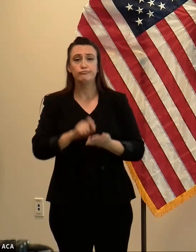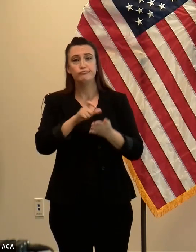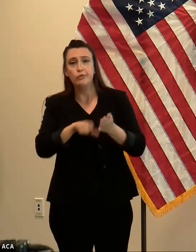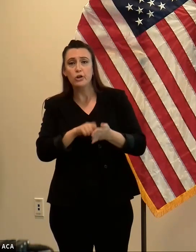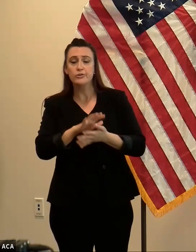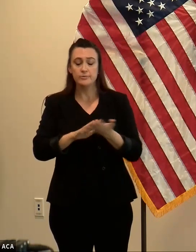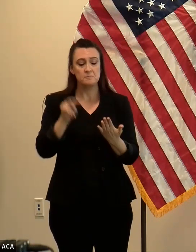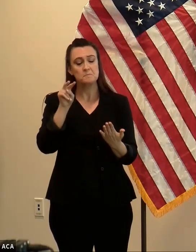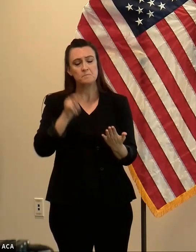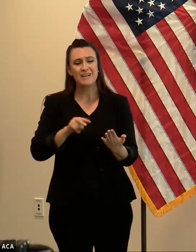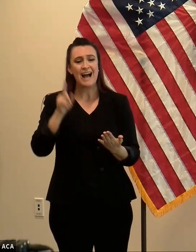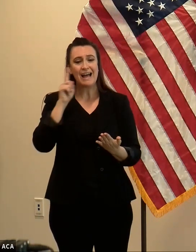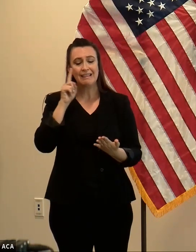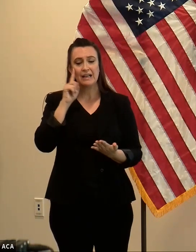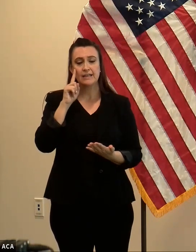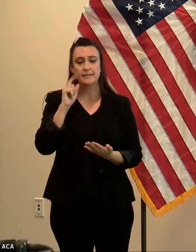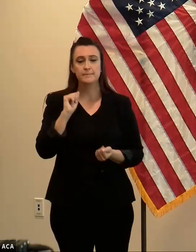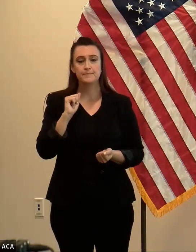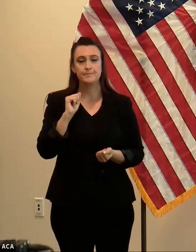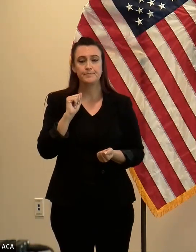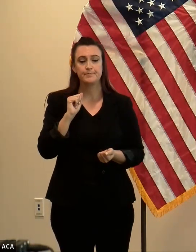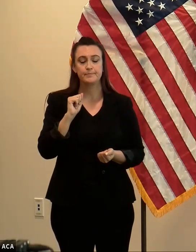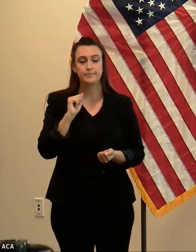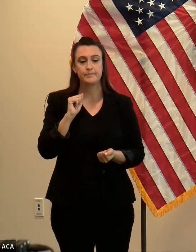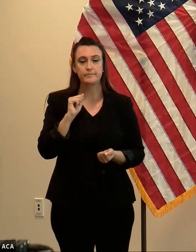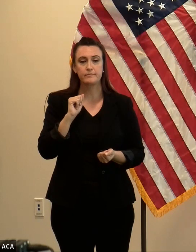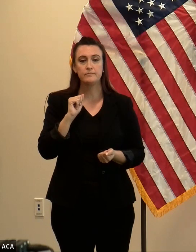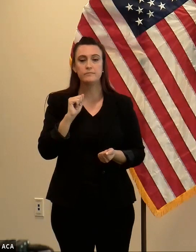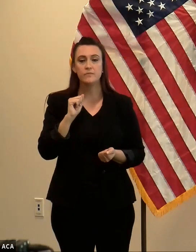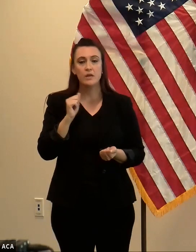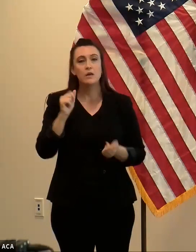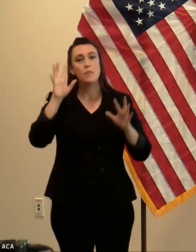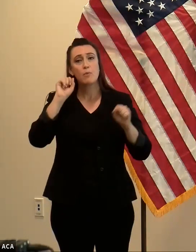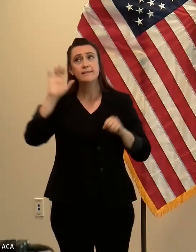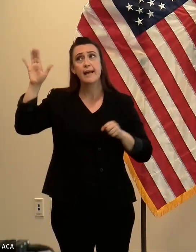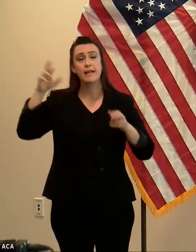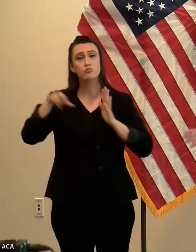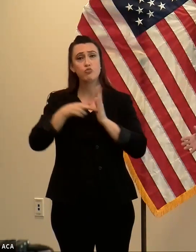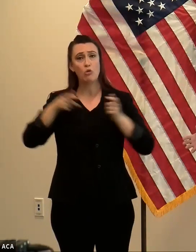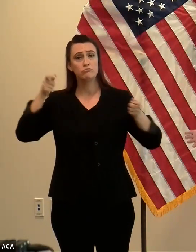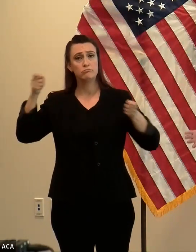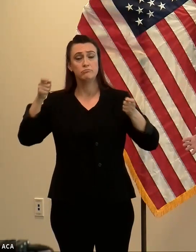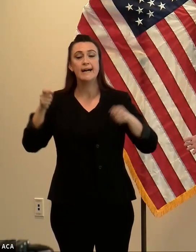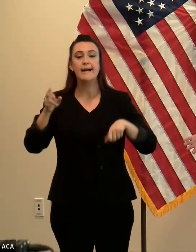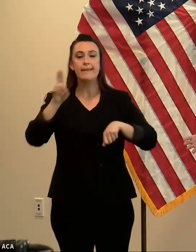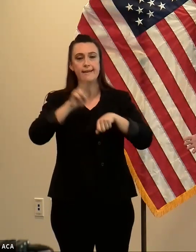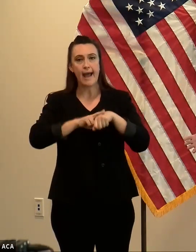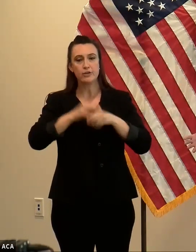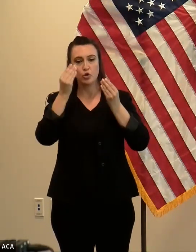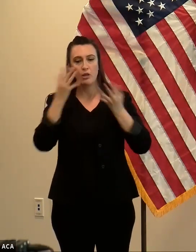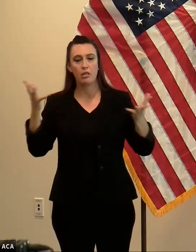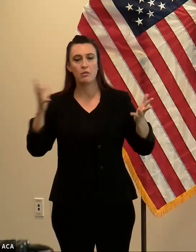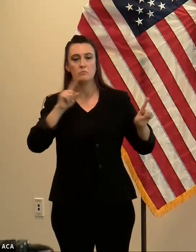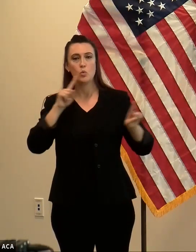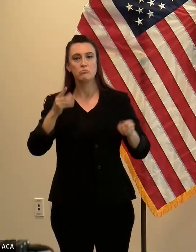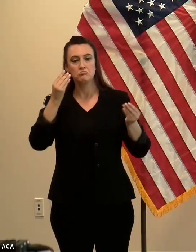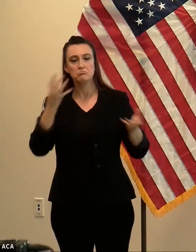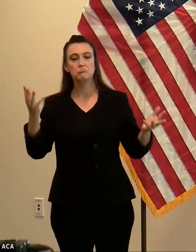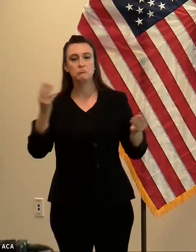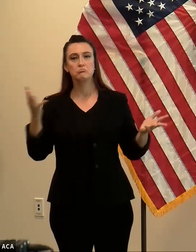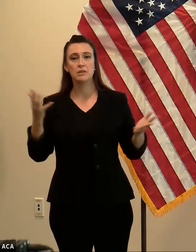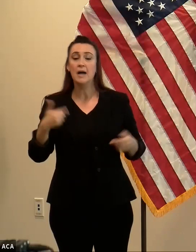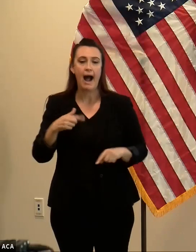the president is in charge of is what the national guidance is. You know,